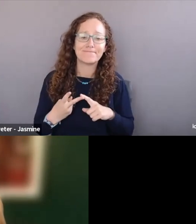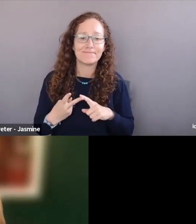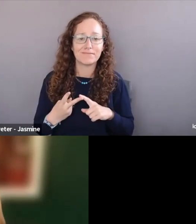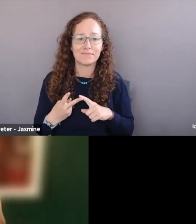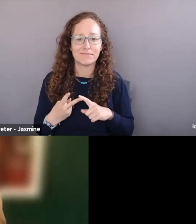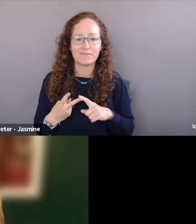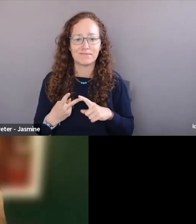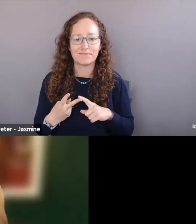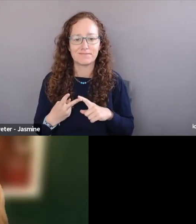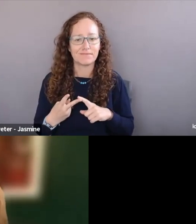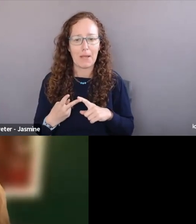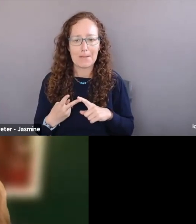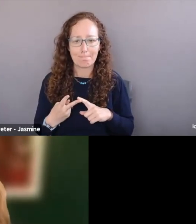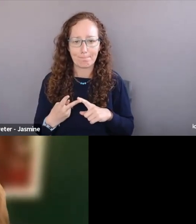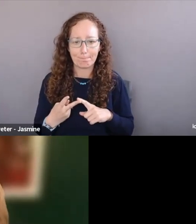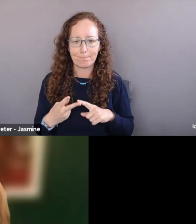all the drummers from different